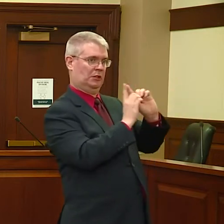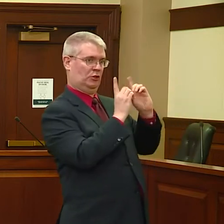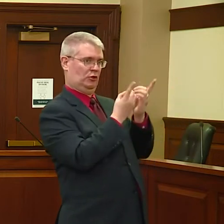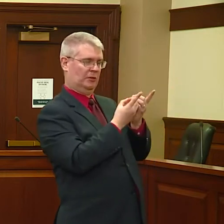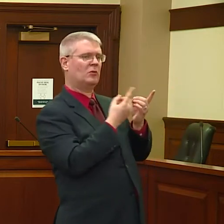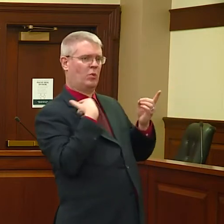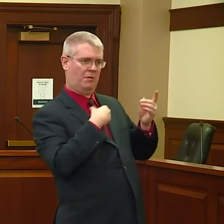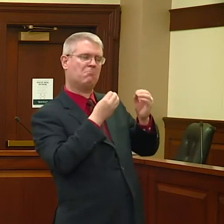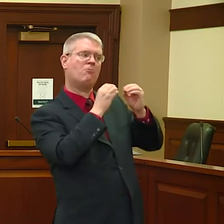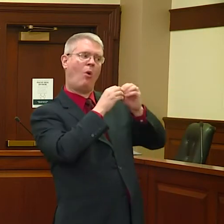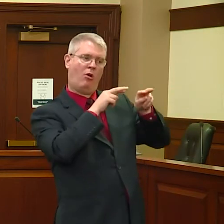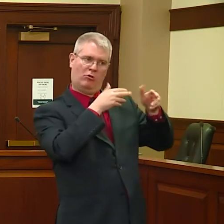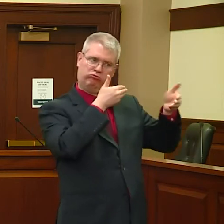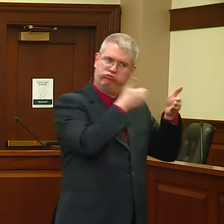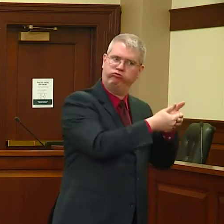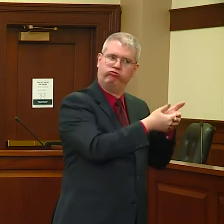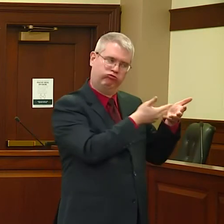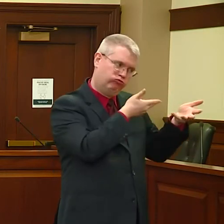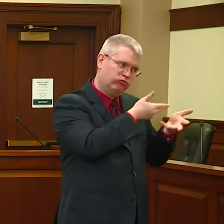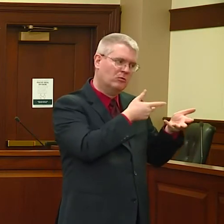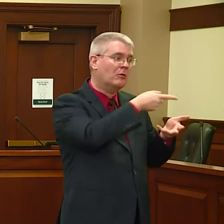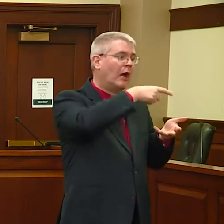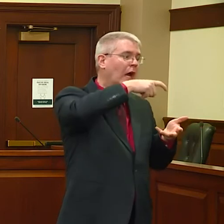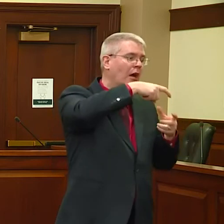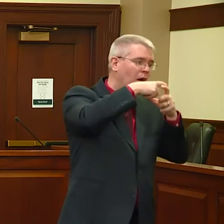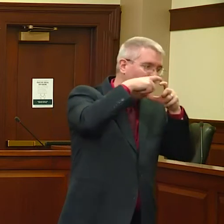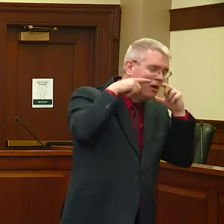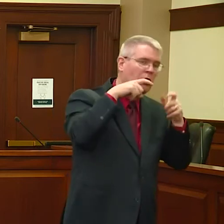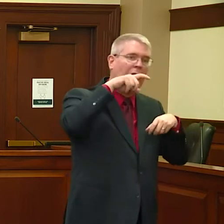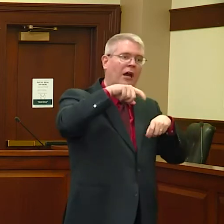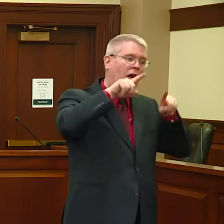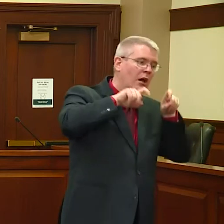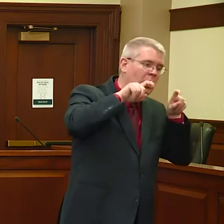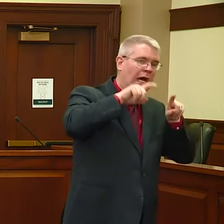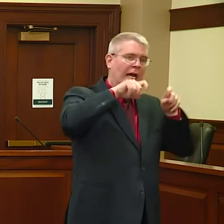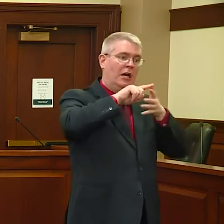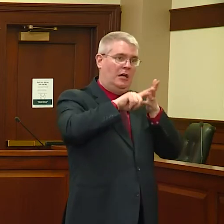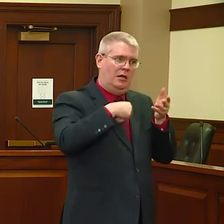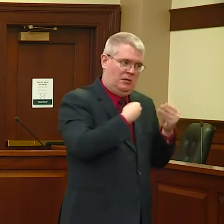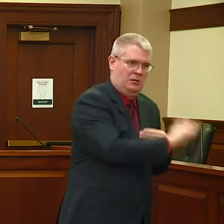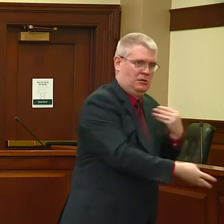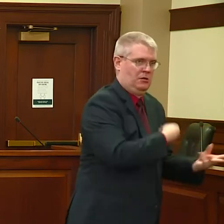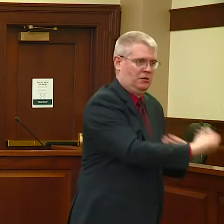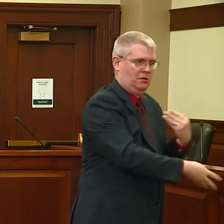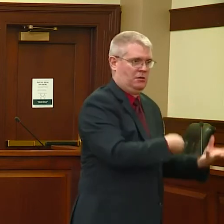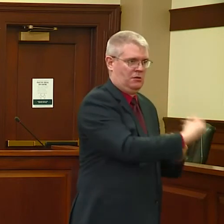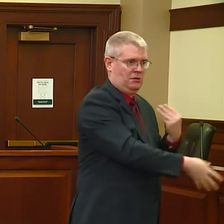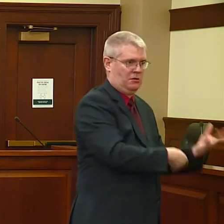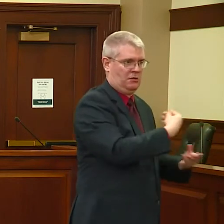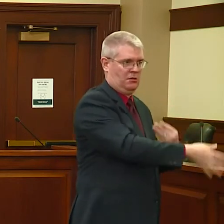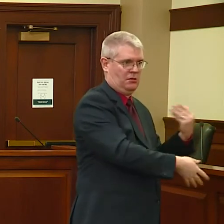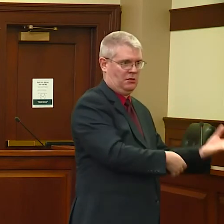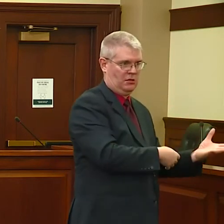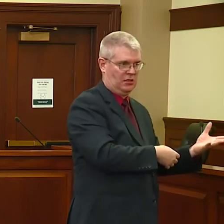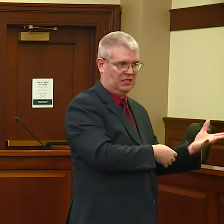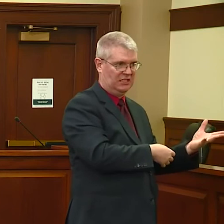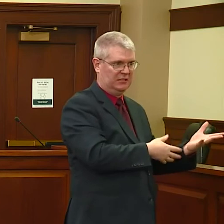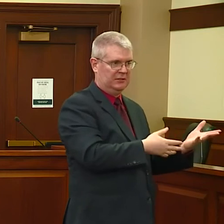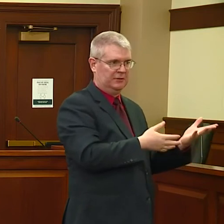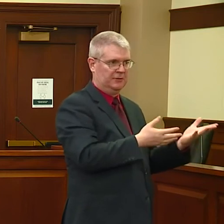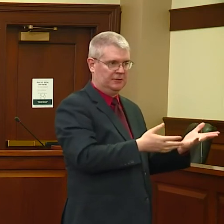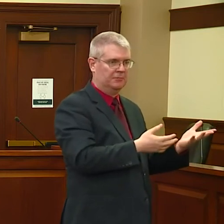Literally, it's almost a building by building issue. And so we're trying to support those issues, but it's a problem. You asked, am I